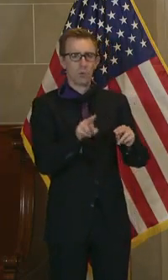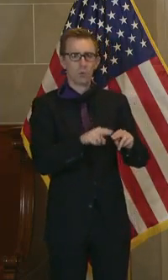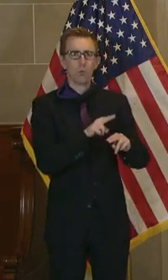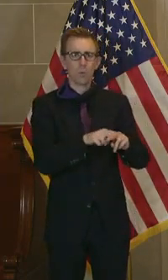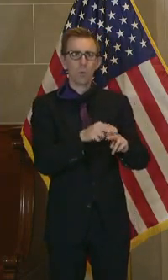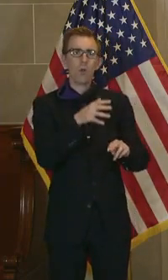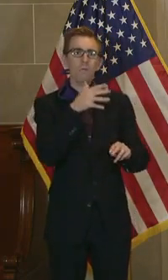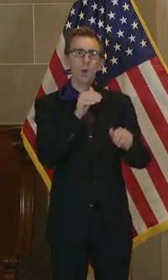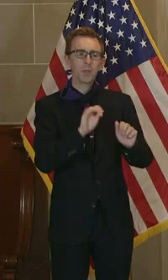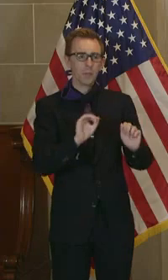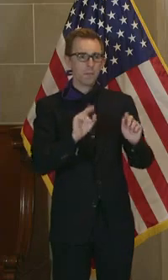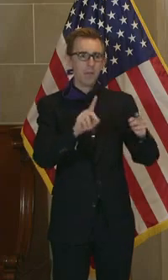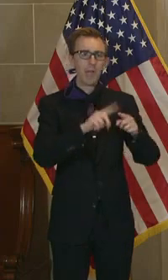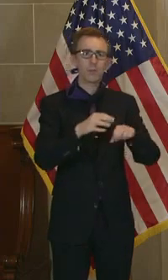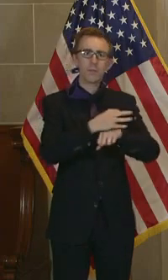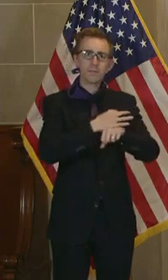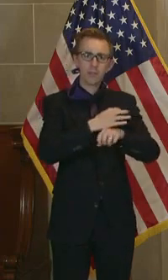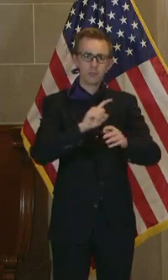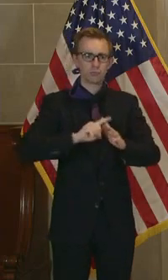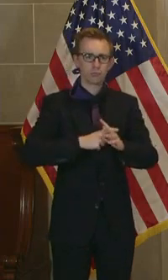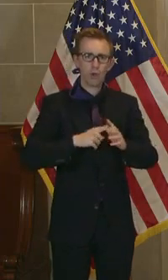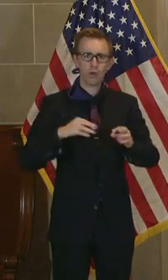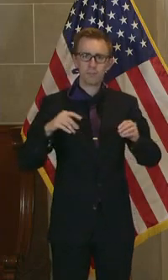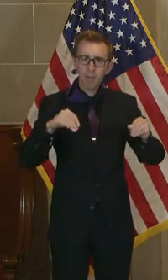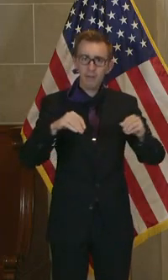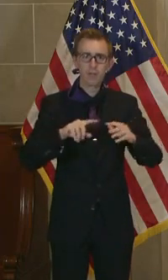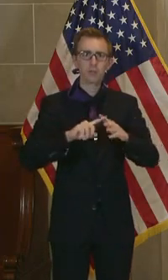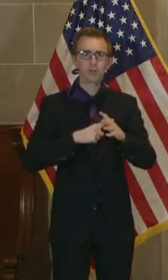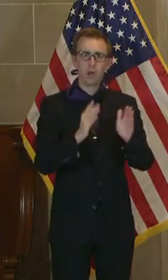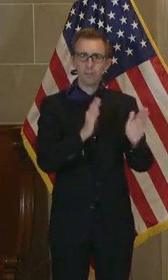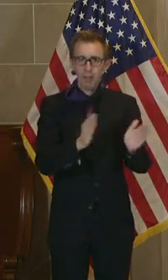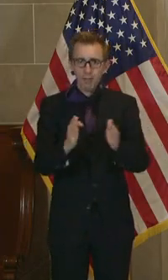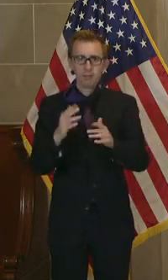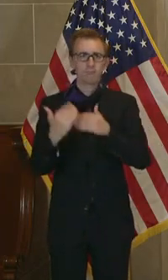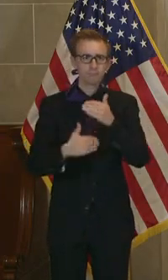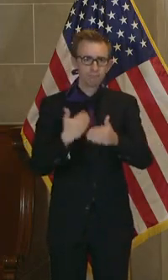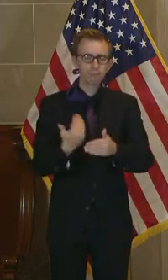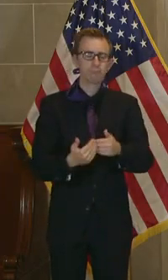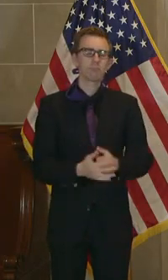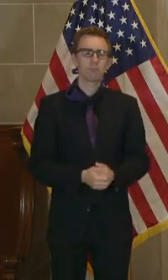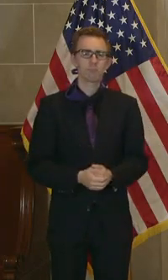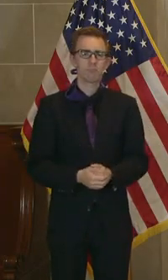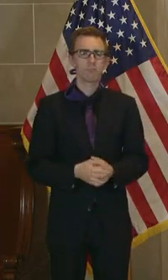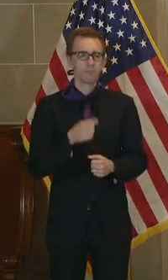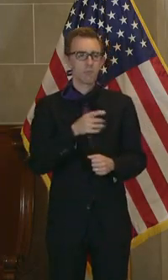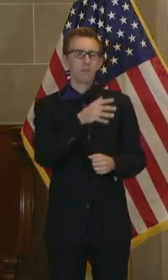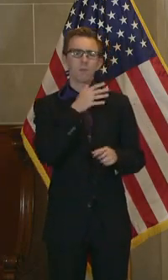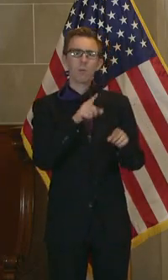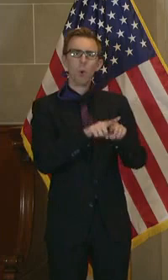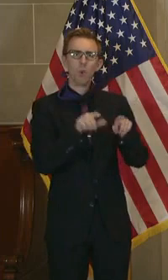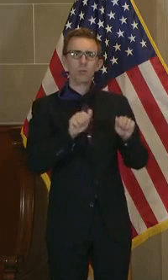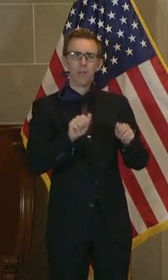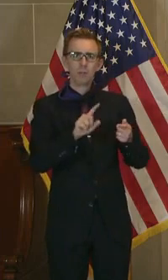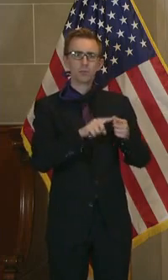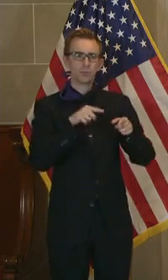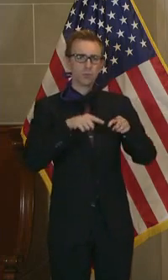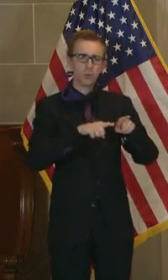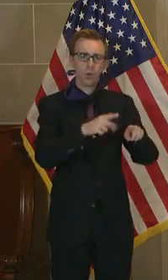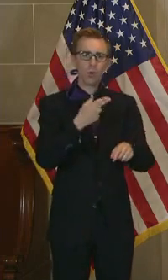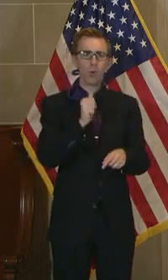to get back in their fields and start planting. And for many of us in the last week, there were farmers that were able to make it into the hay